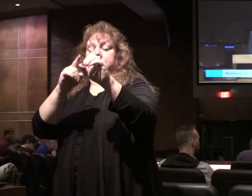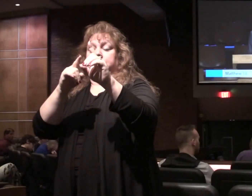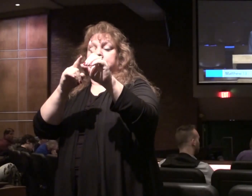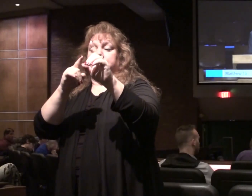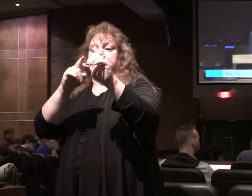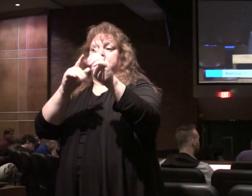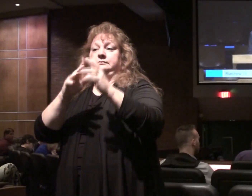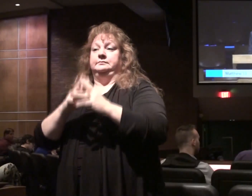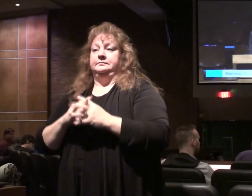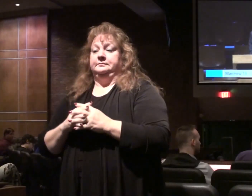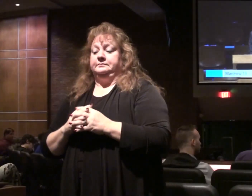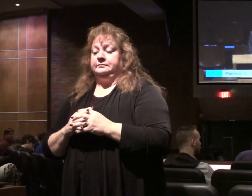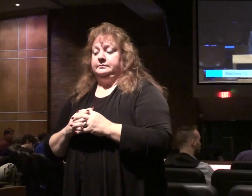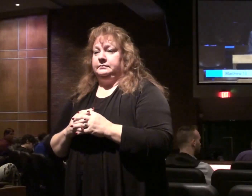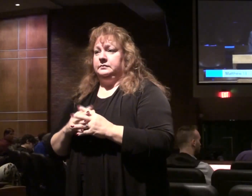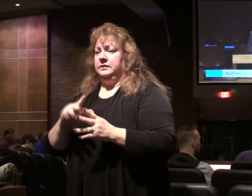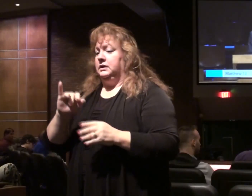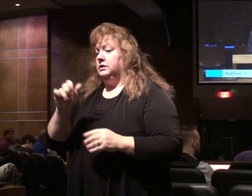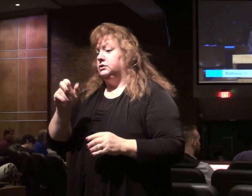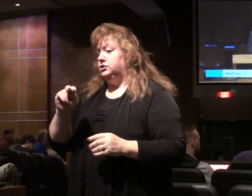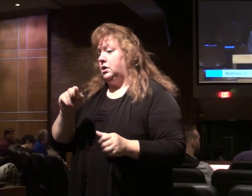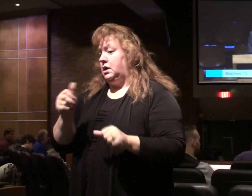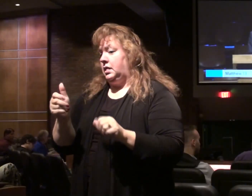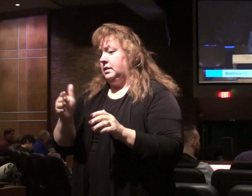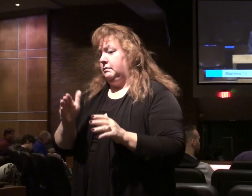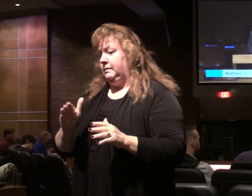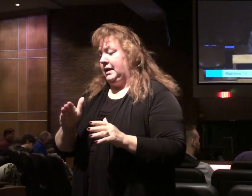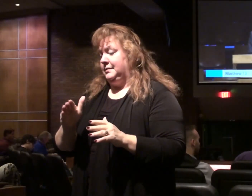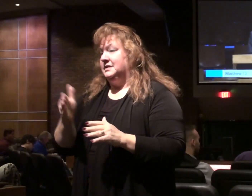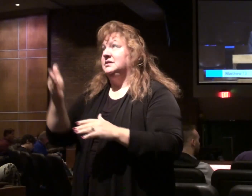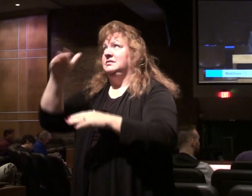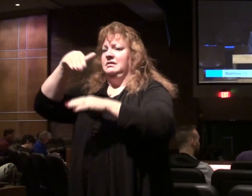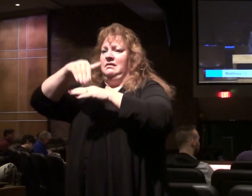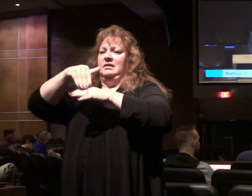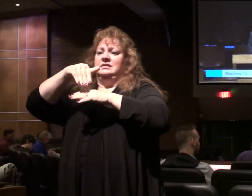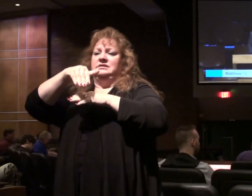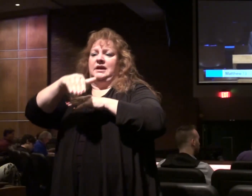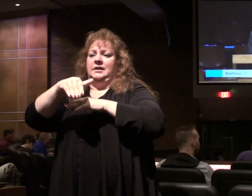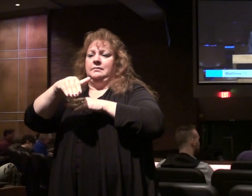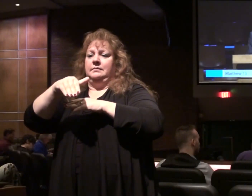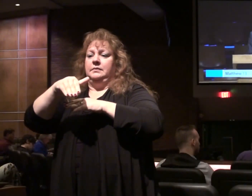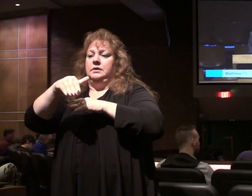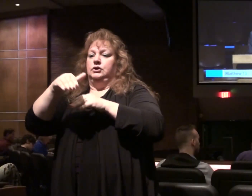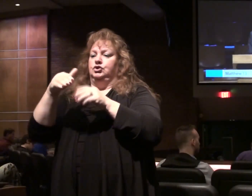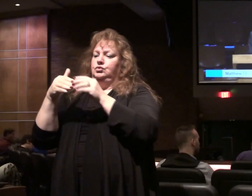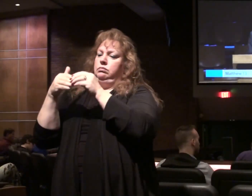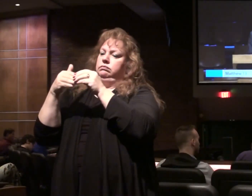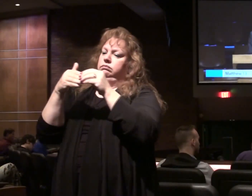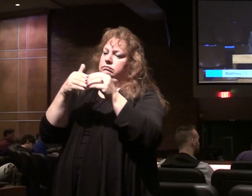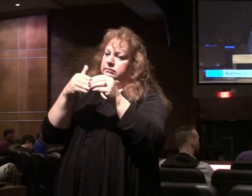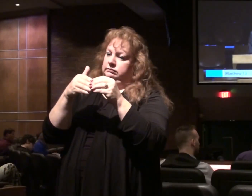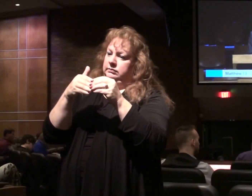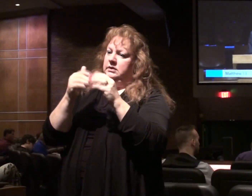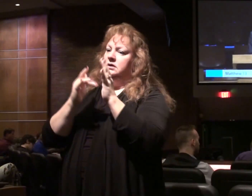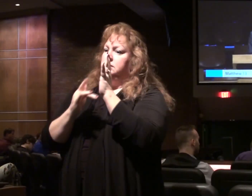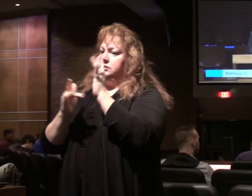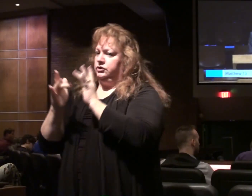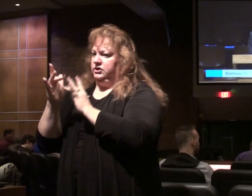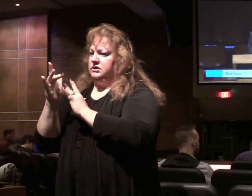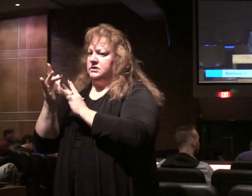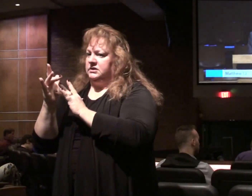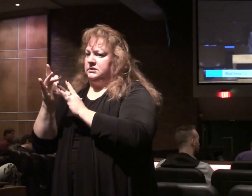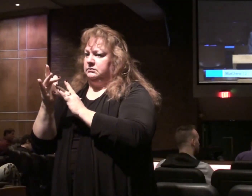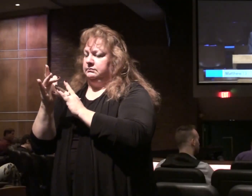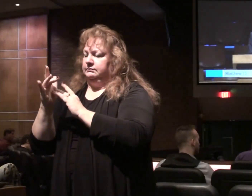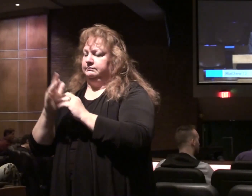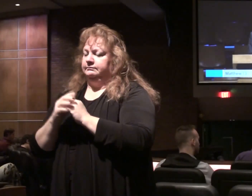And John the Baptist was sent by God to be the forerunner of Jesus, the